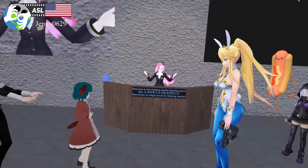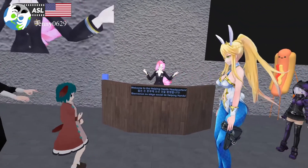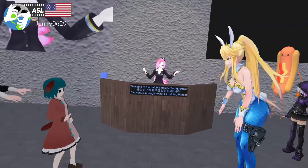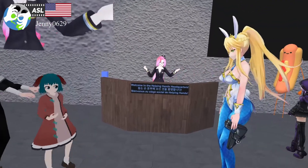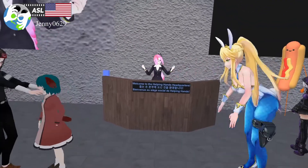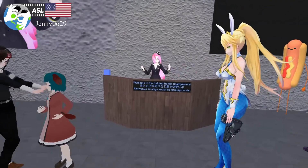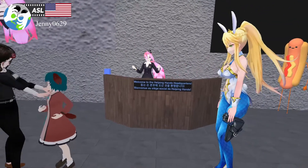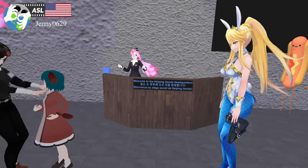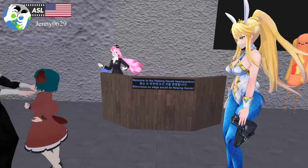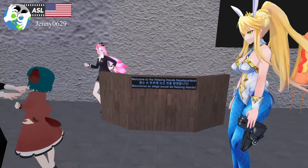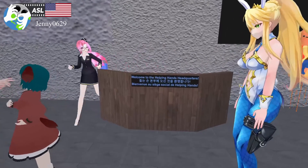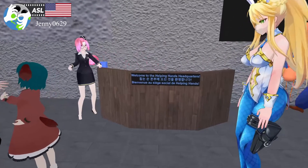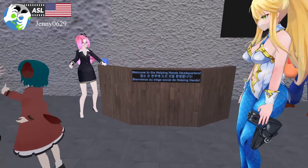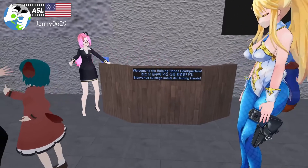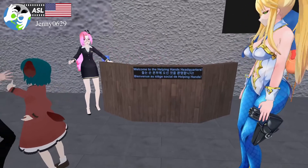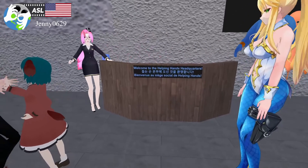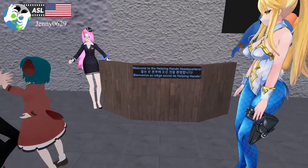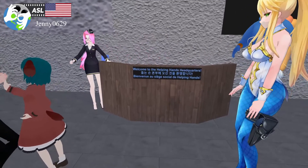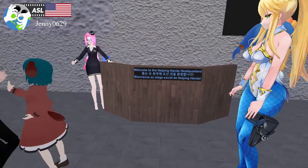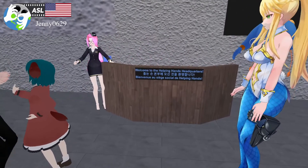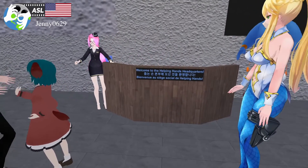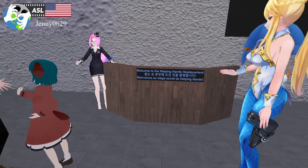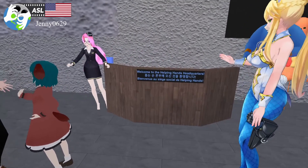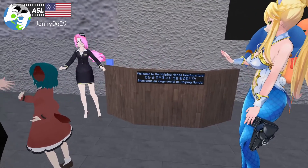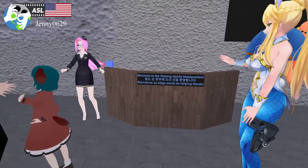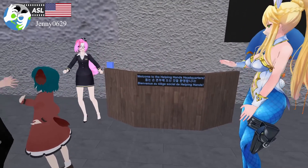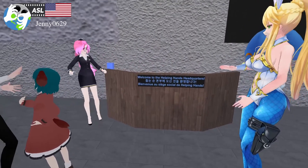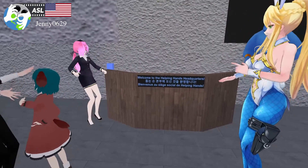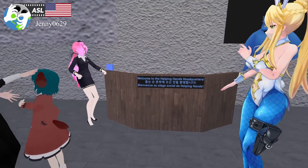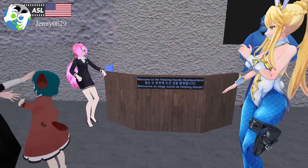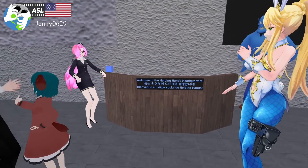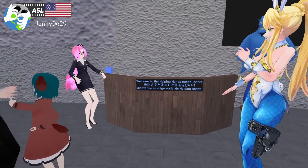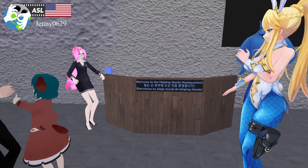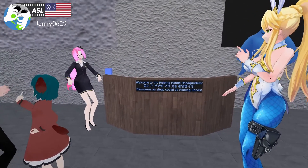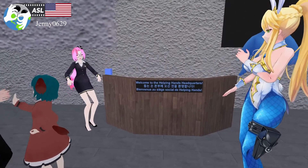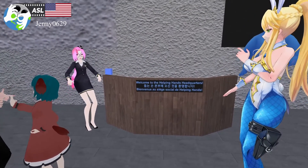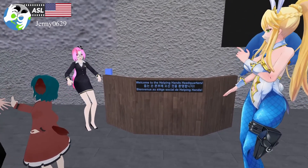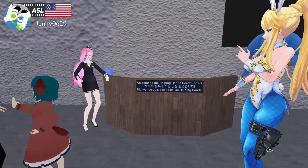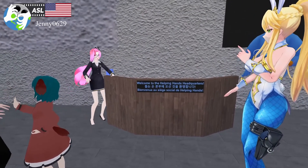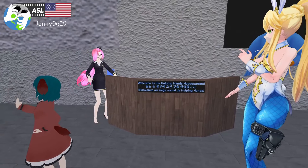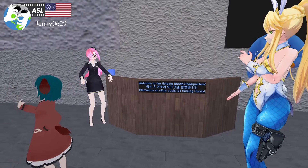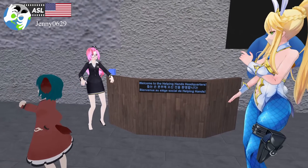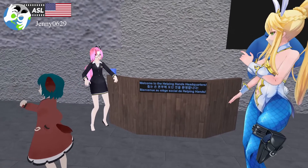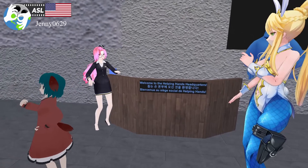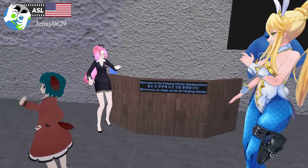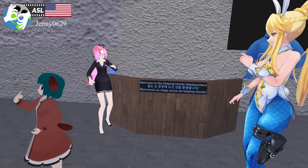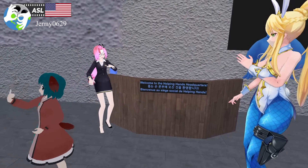first or not. I don't really know. If you want Let's to. figure this out. Who's doing the countdown? Who's I'll who's go counting? ahead and say, I'll say rock, paper,